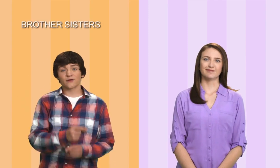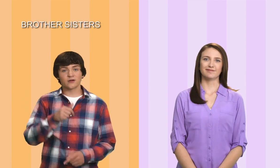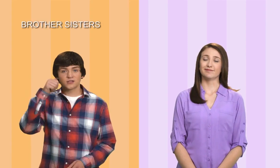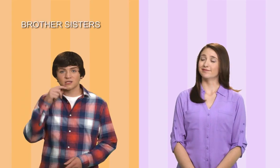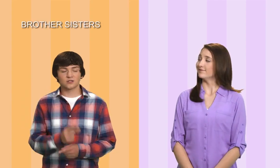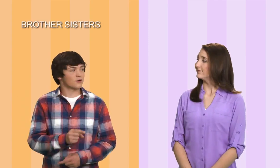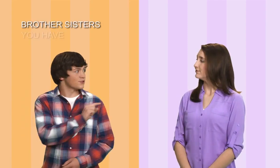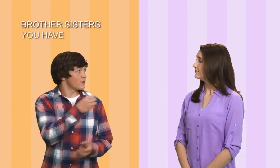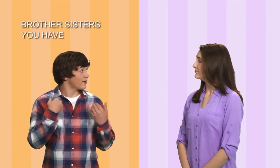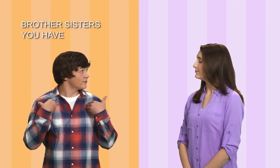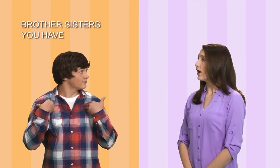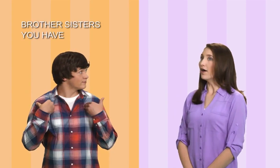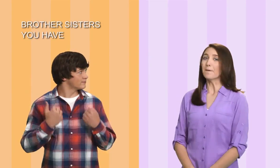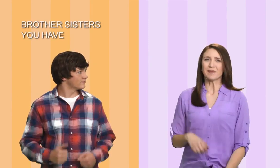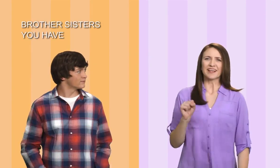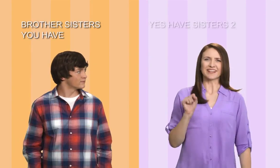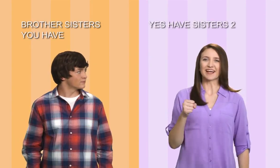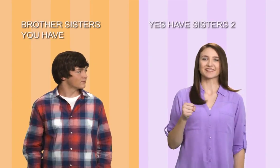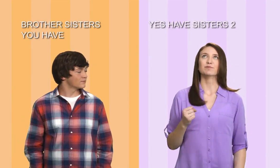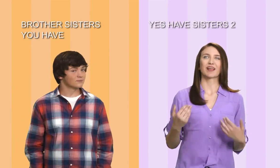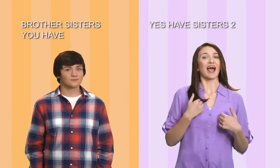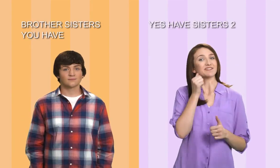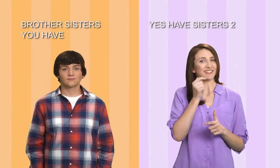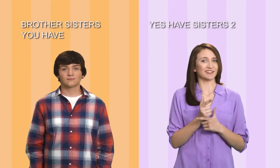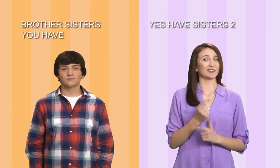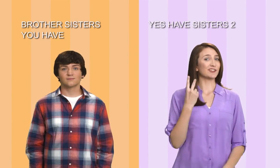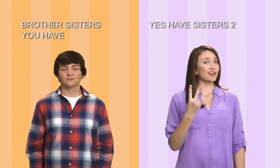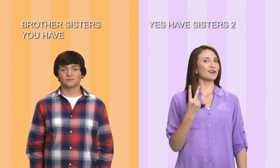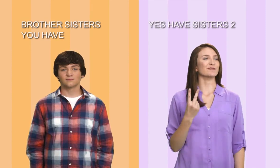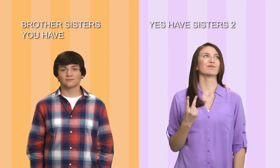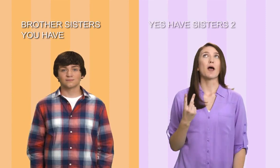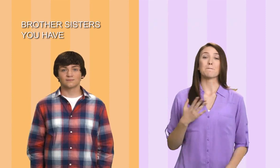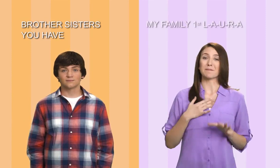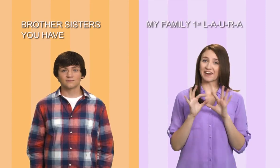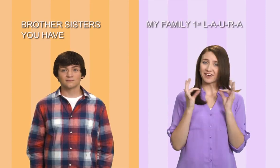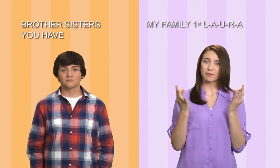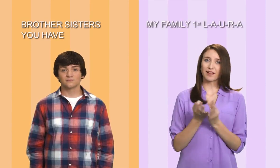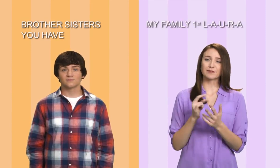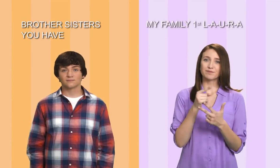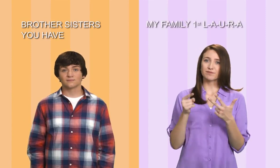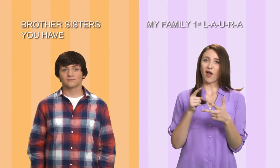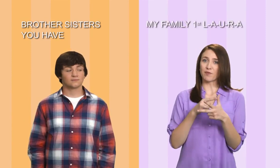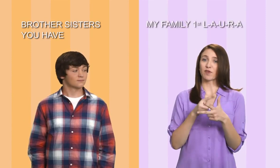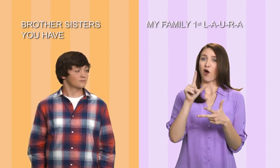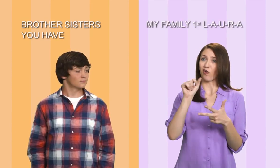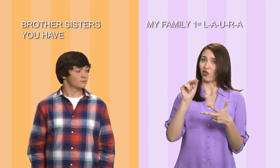Brothers, sisters, you have? Yes, have sisters too. My family,